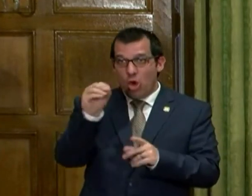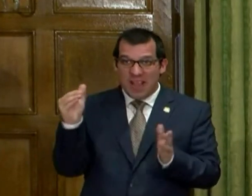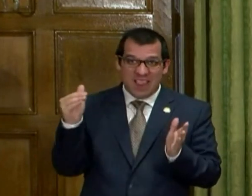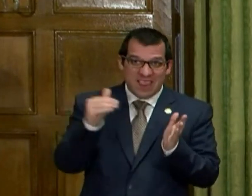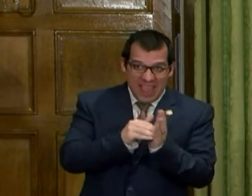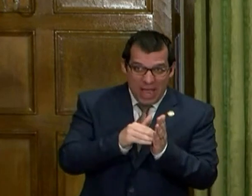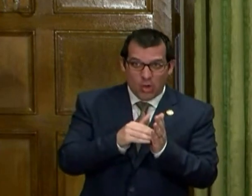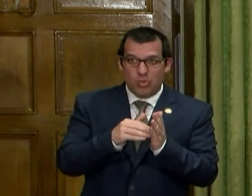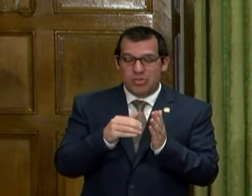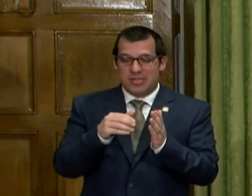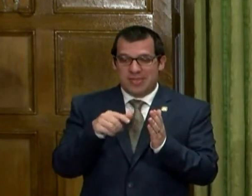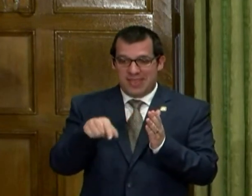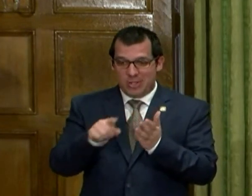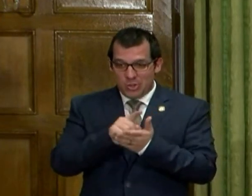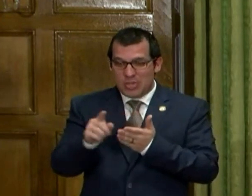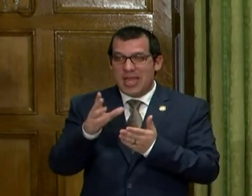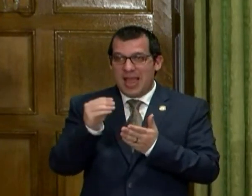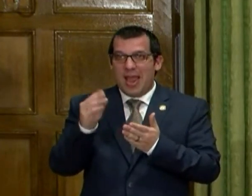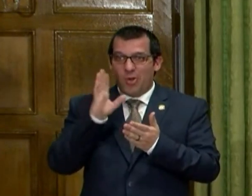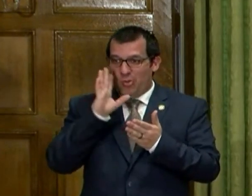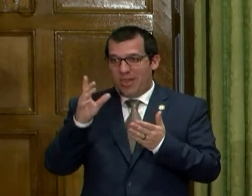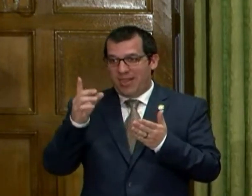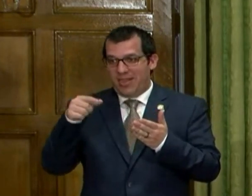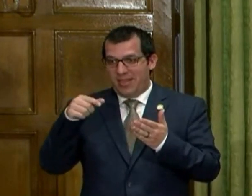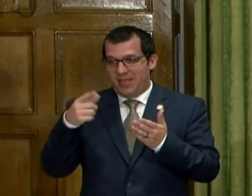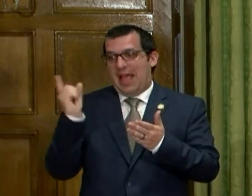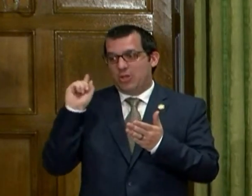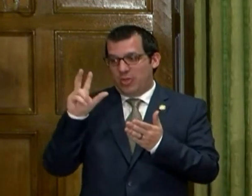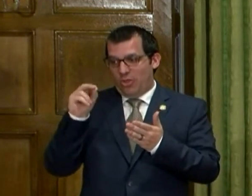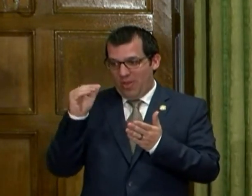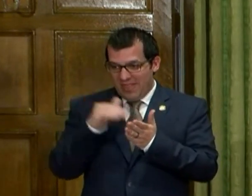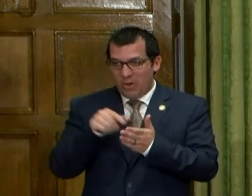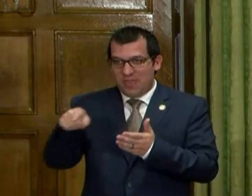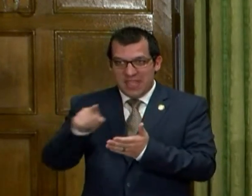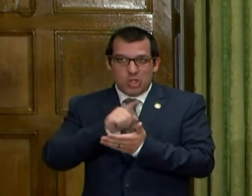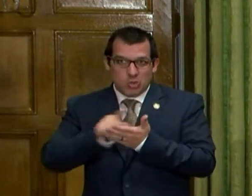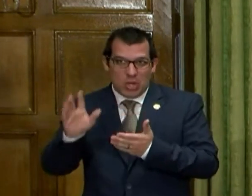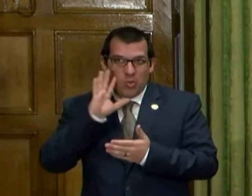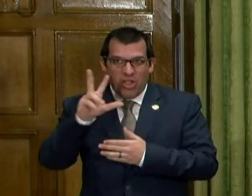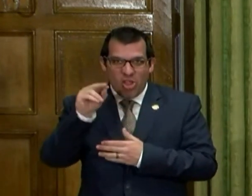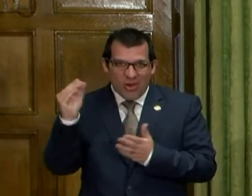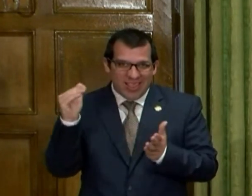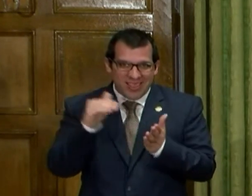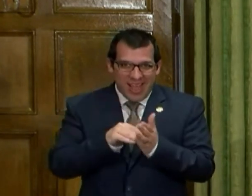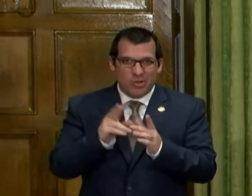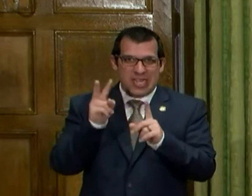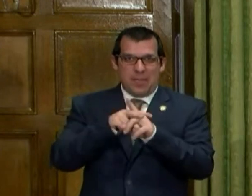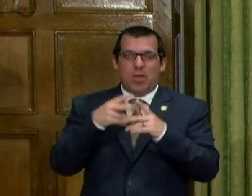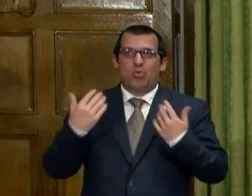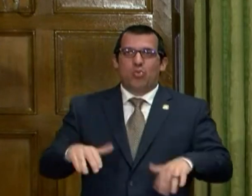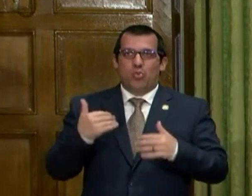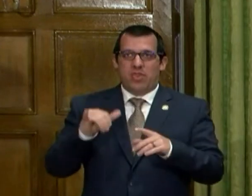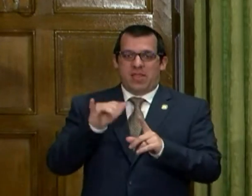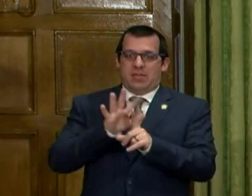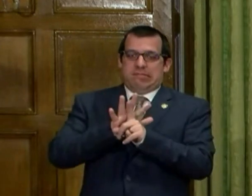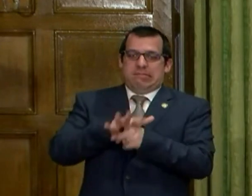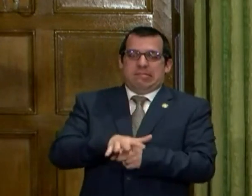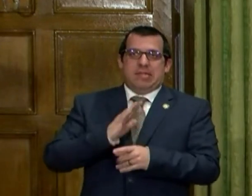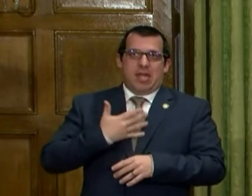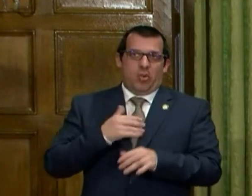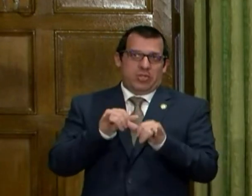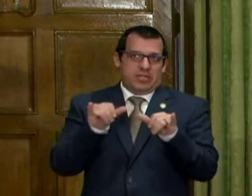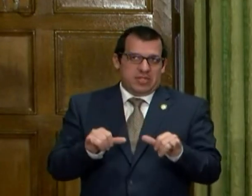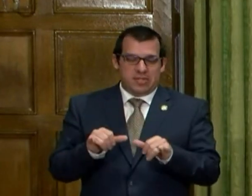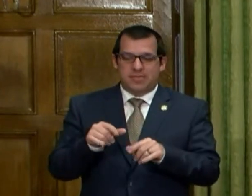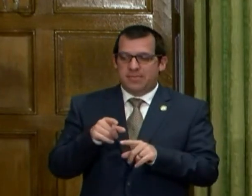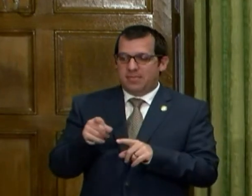week, and by all indications we'll be at that same level this week. So trying to keep up with that volume is certainly putting a strain on our system and our